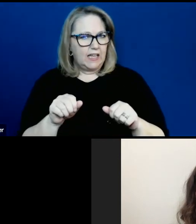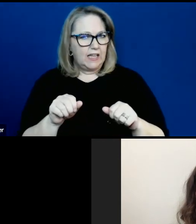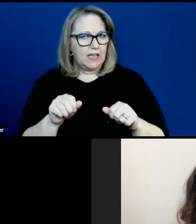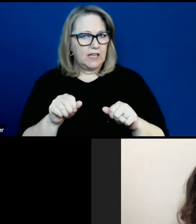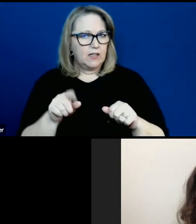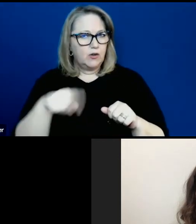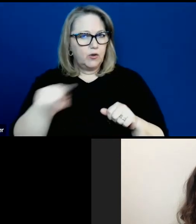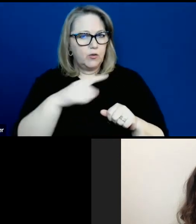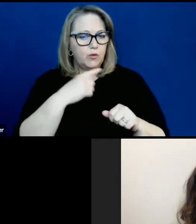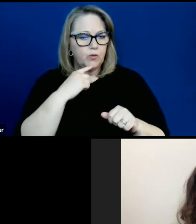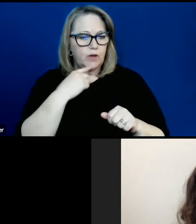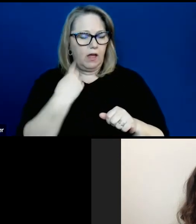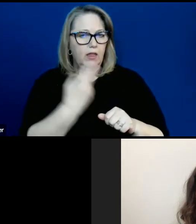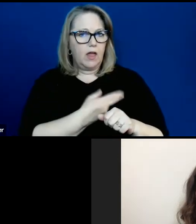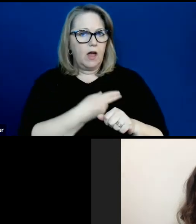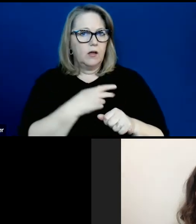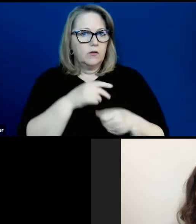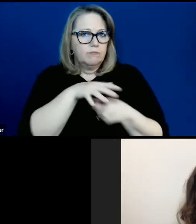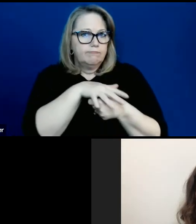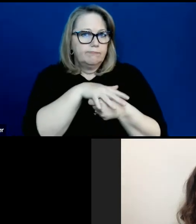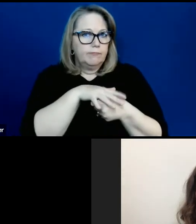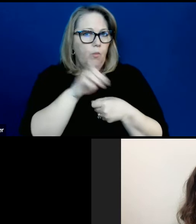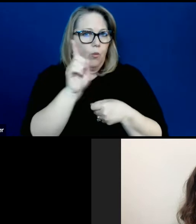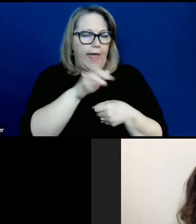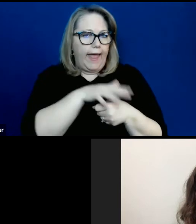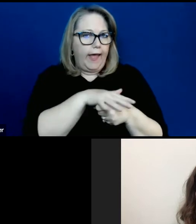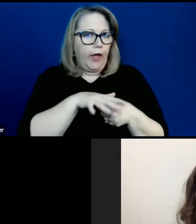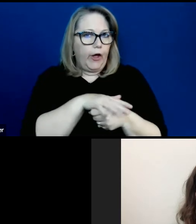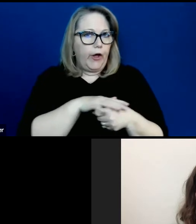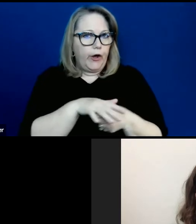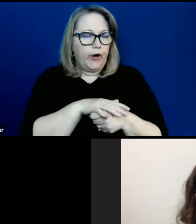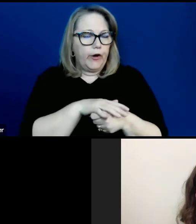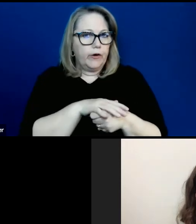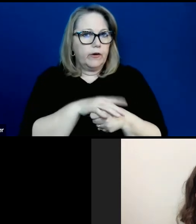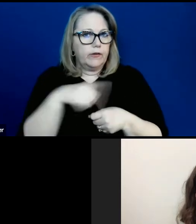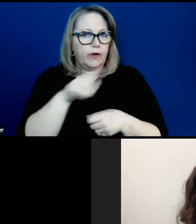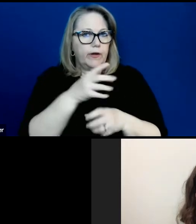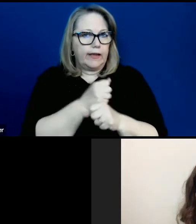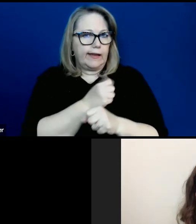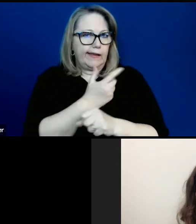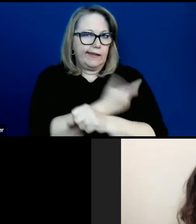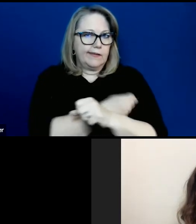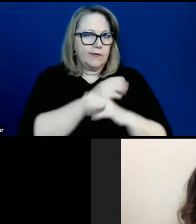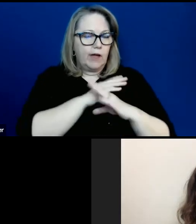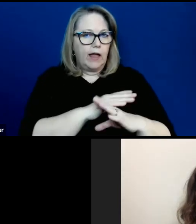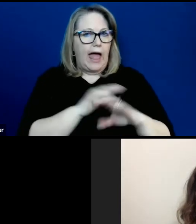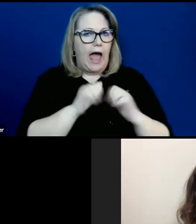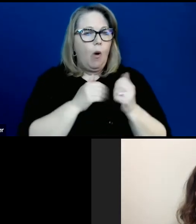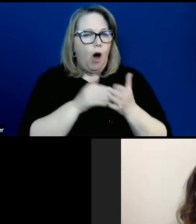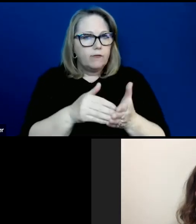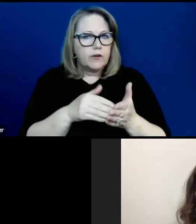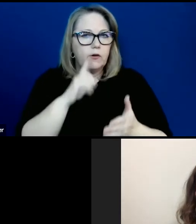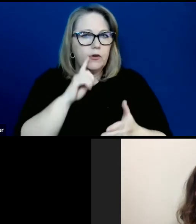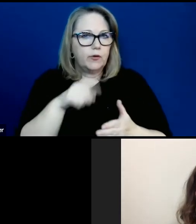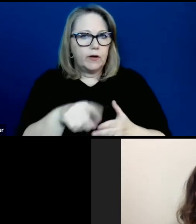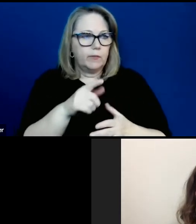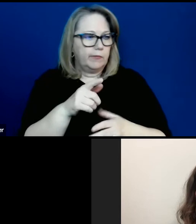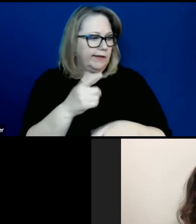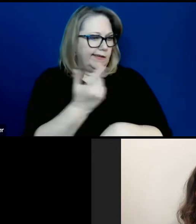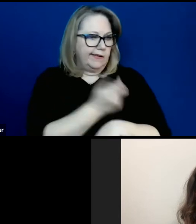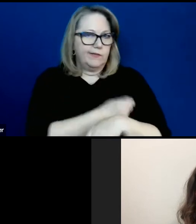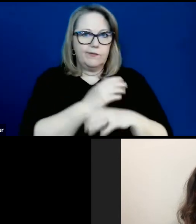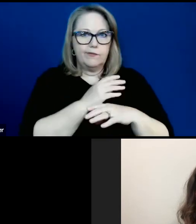people that have been vaccinated so far and if we're going to be updating that daily, weekly, monthly. I know there is that delay, but